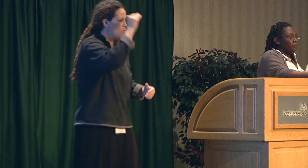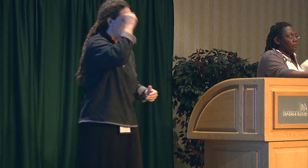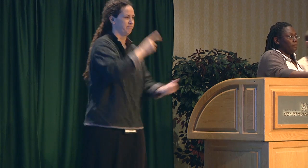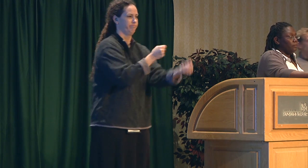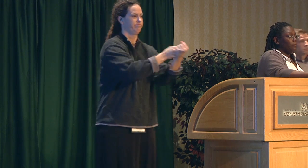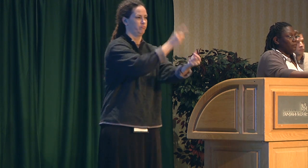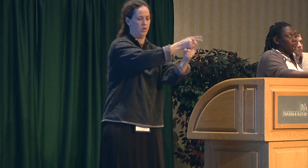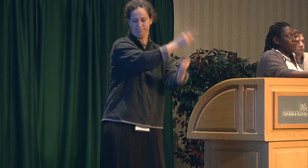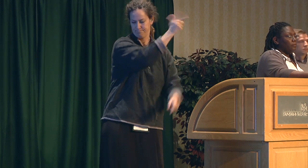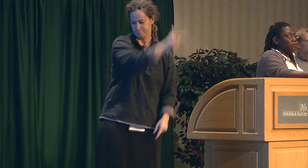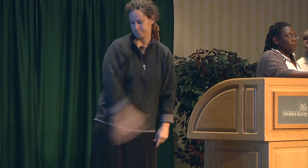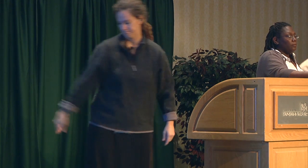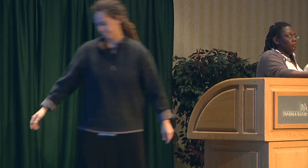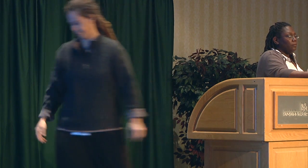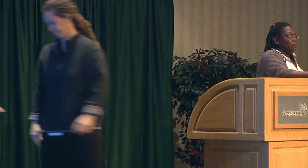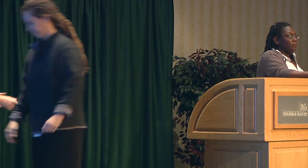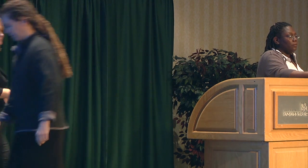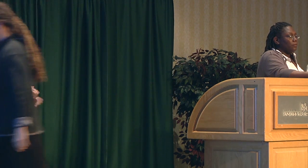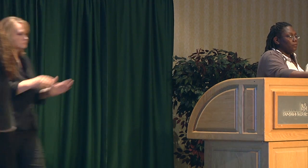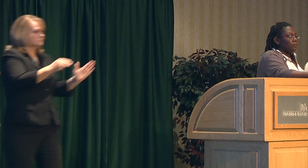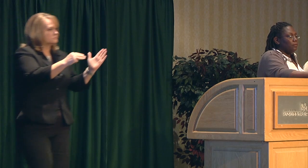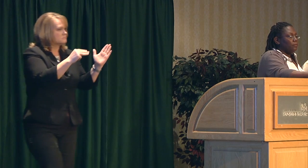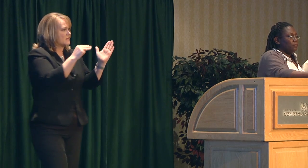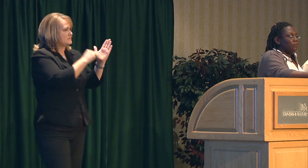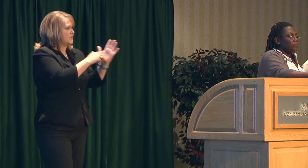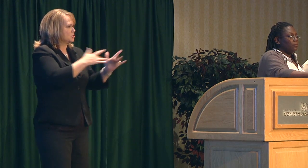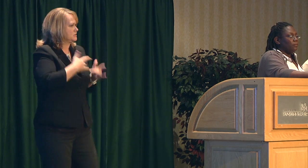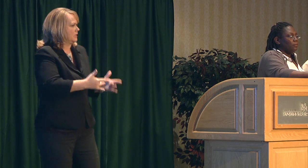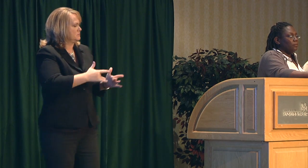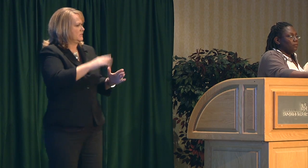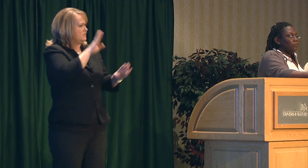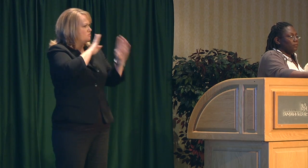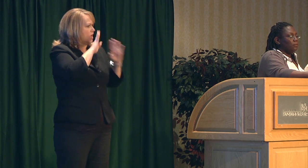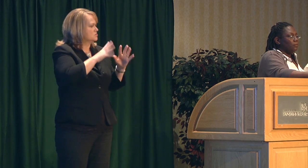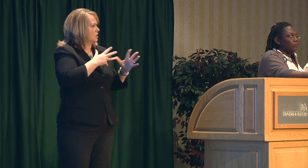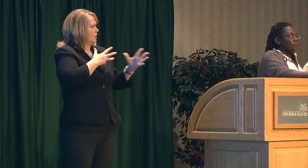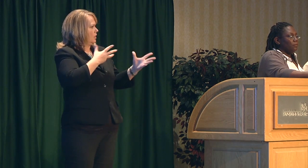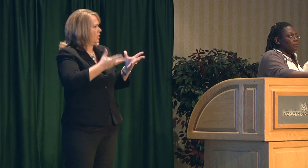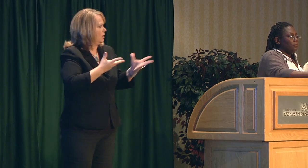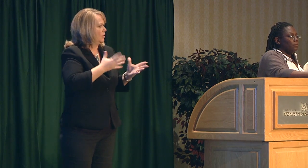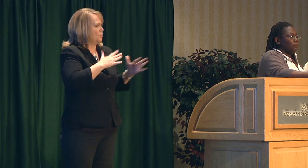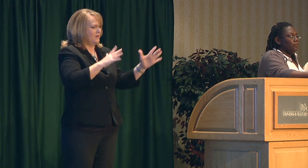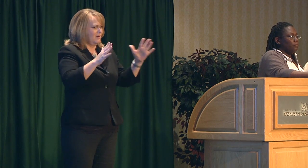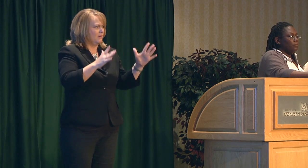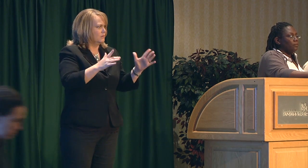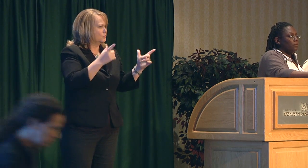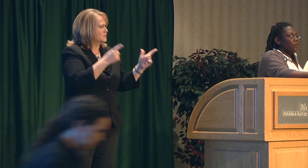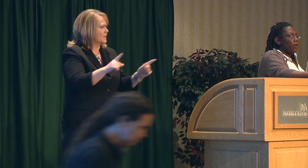of, frustrated and flabbergasted, and will set whoever straight in line of, what's going